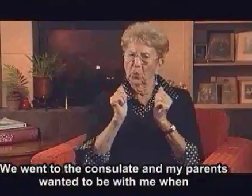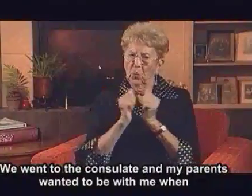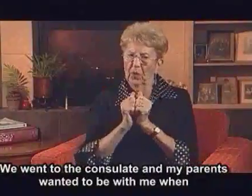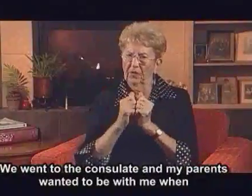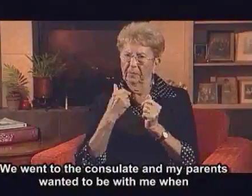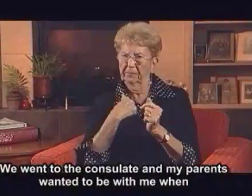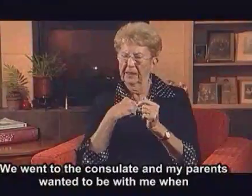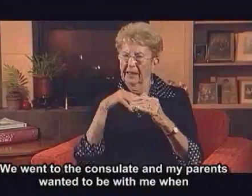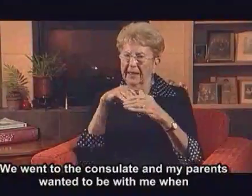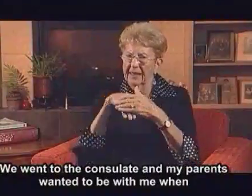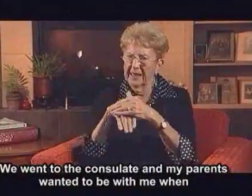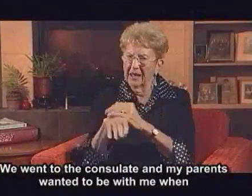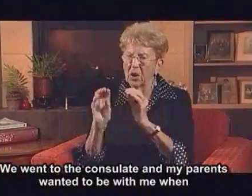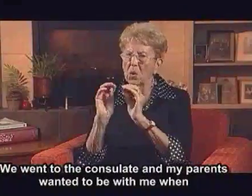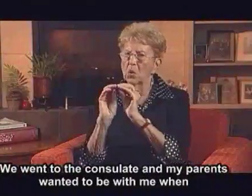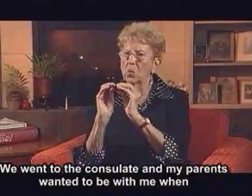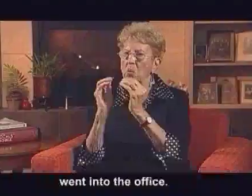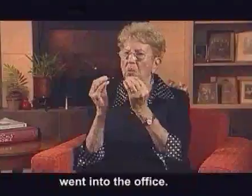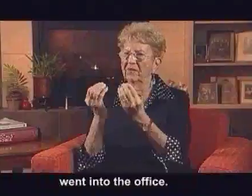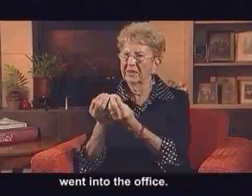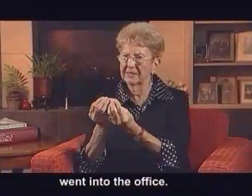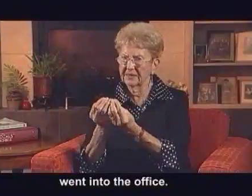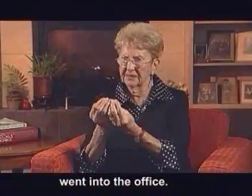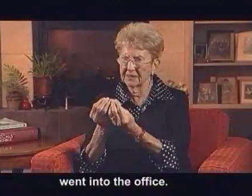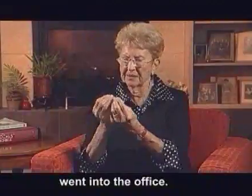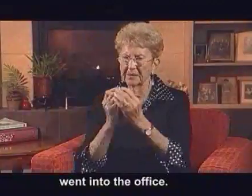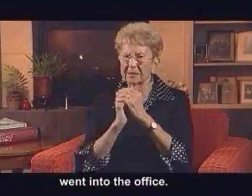and my parents wanted to be with me when I went into the office.